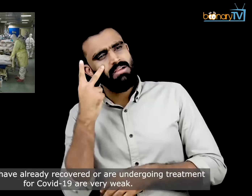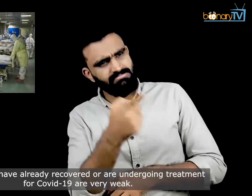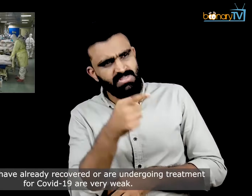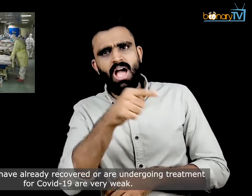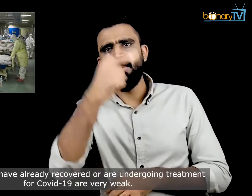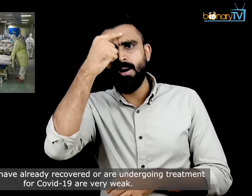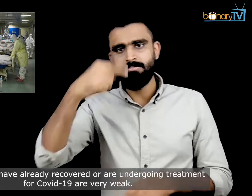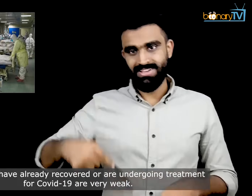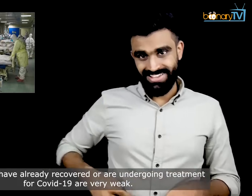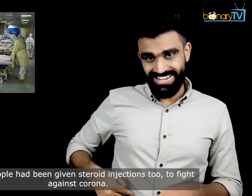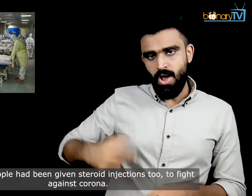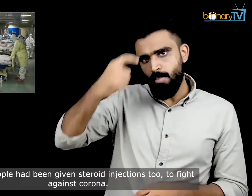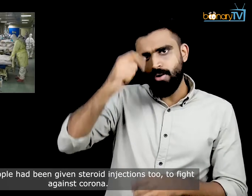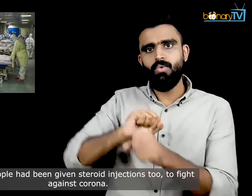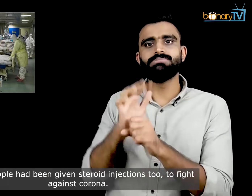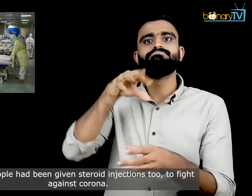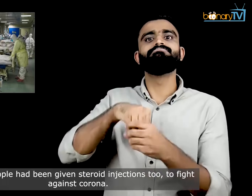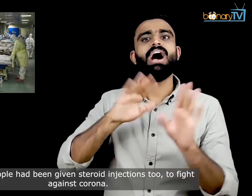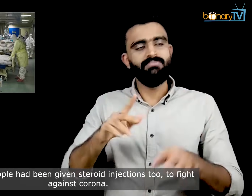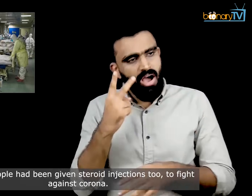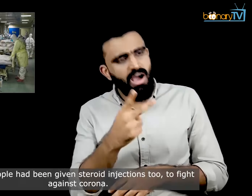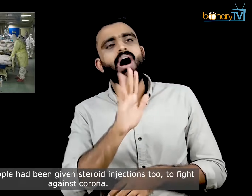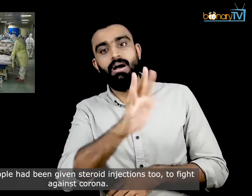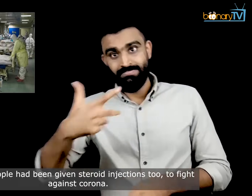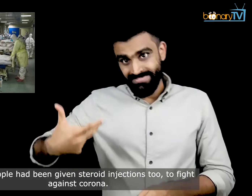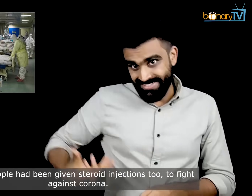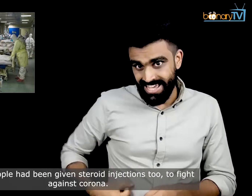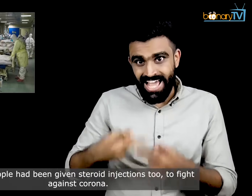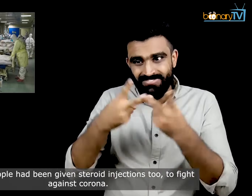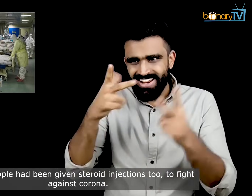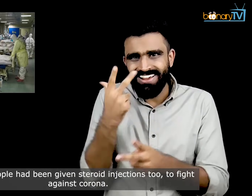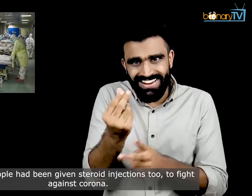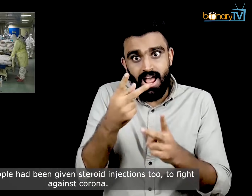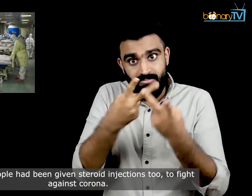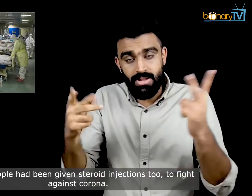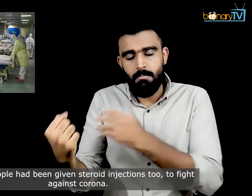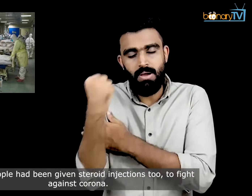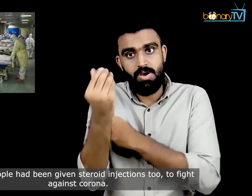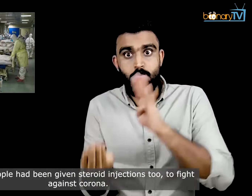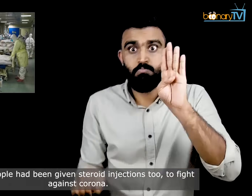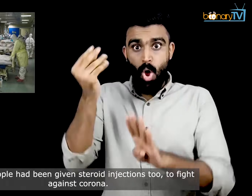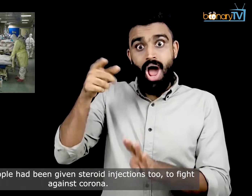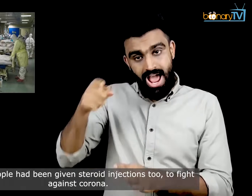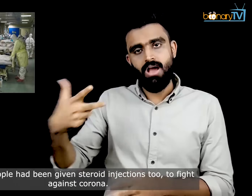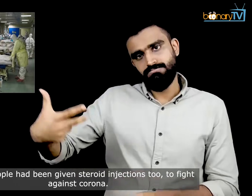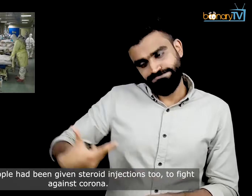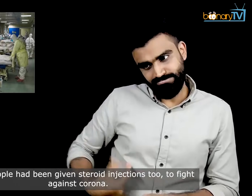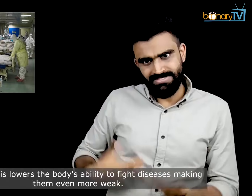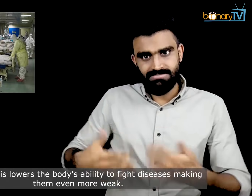very weak. Some people had been given steroid injections too to fight against corona. But